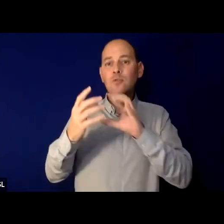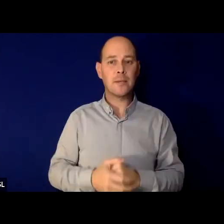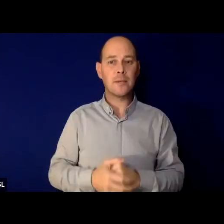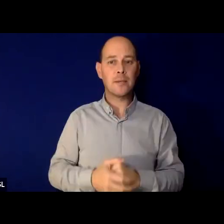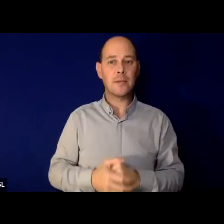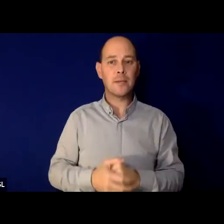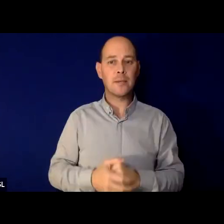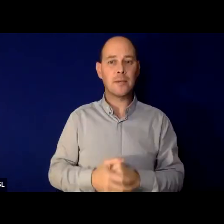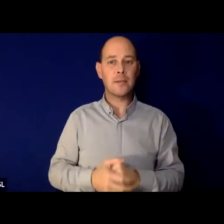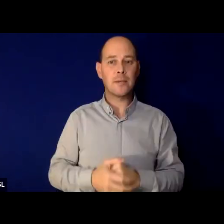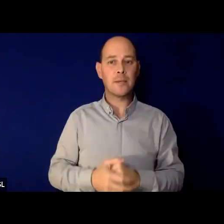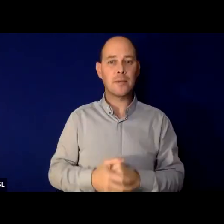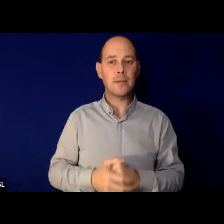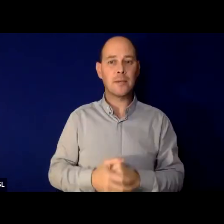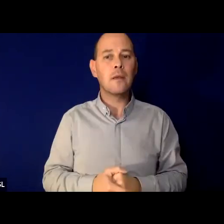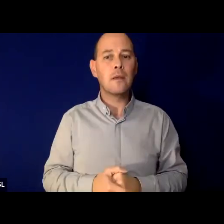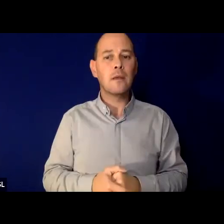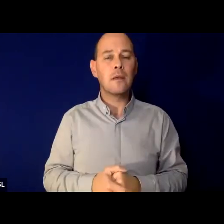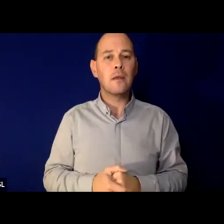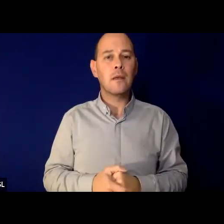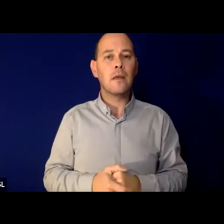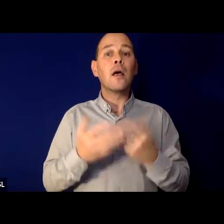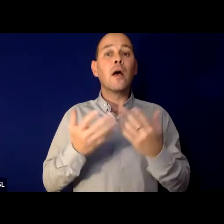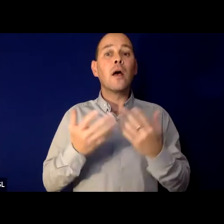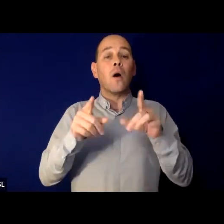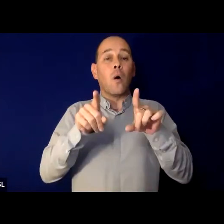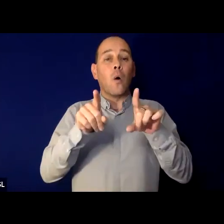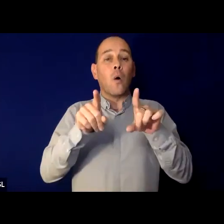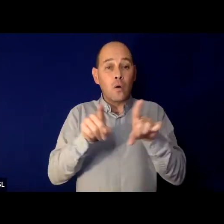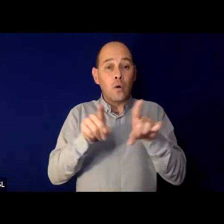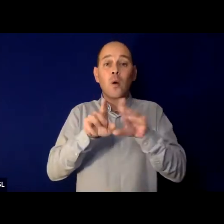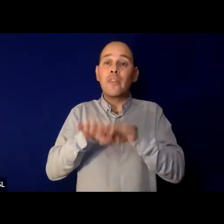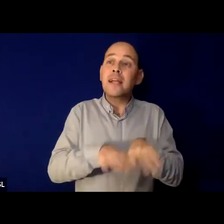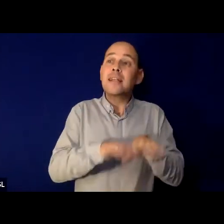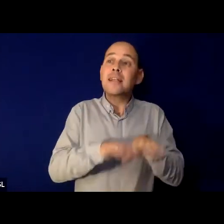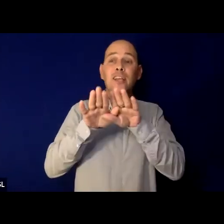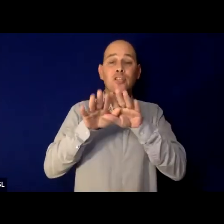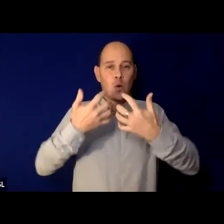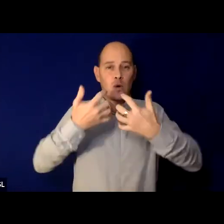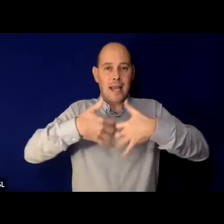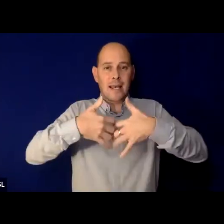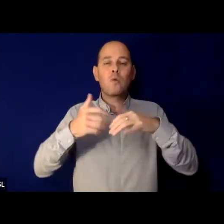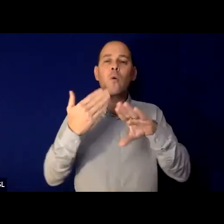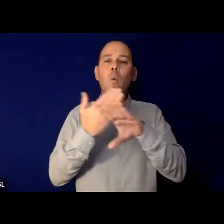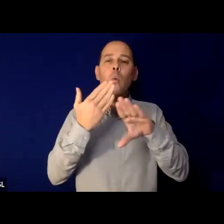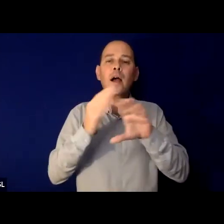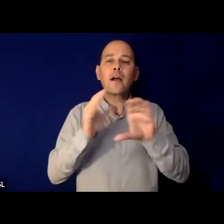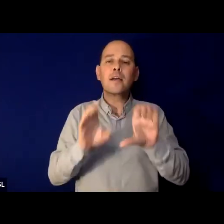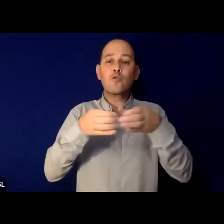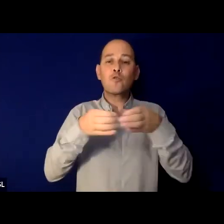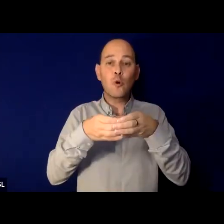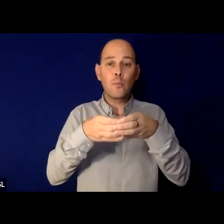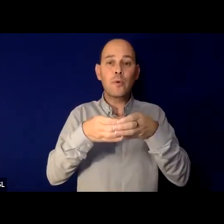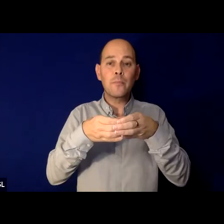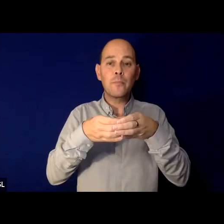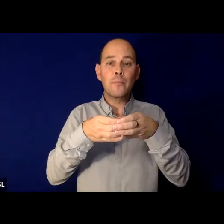that especially, the formation of the National Technical Working Group, stakeholder working in assistive